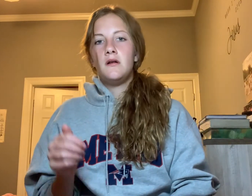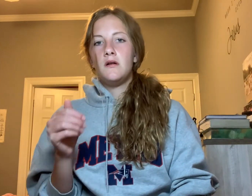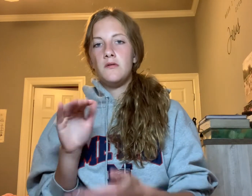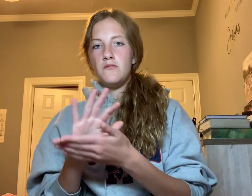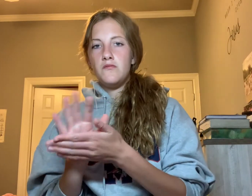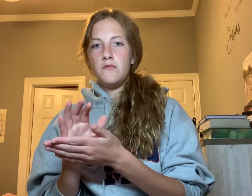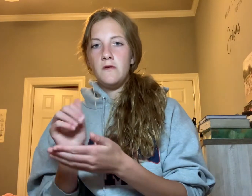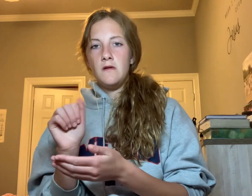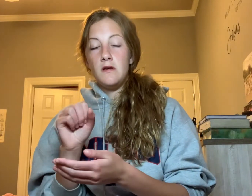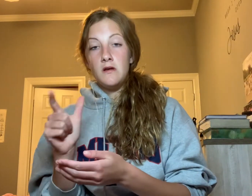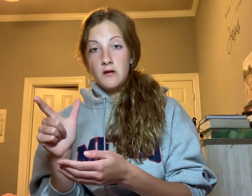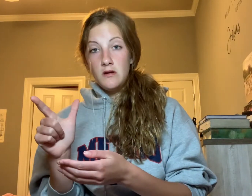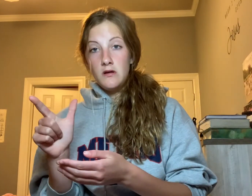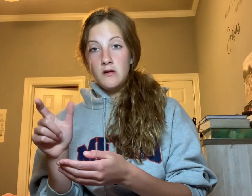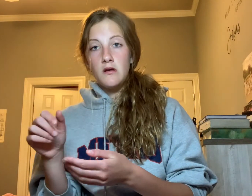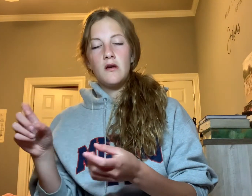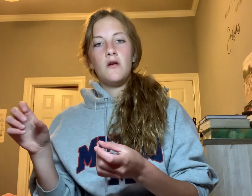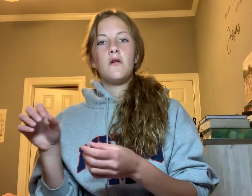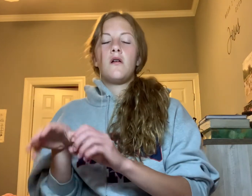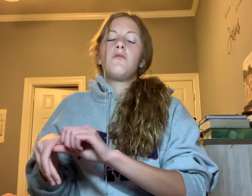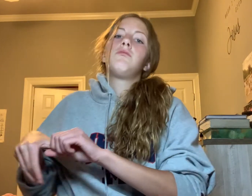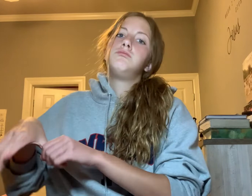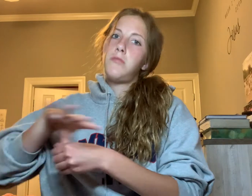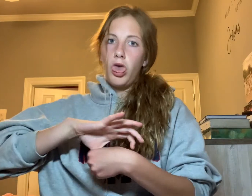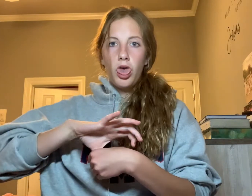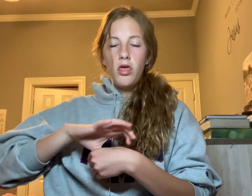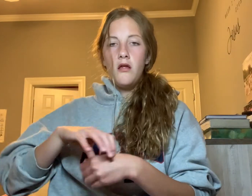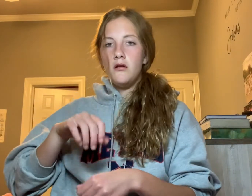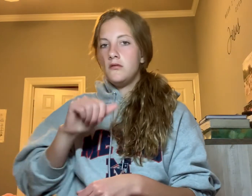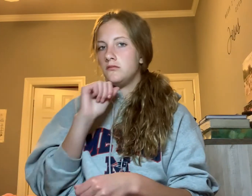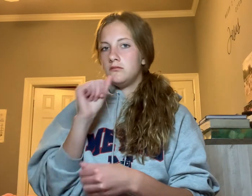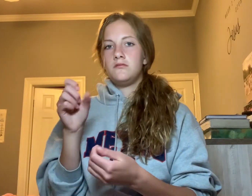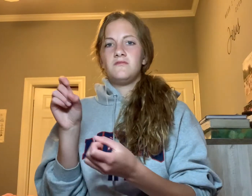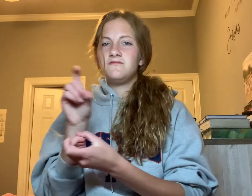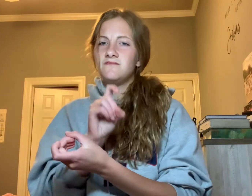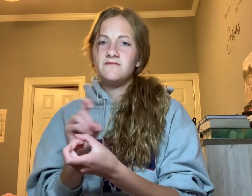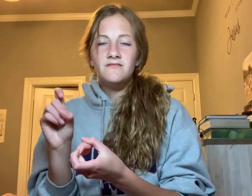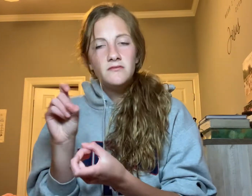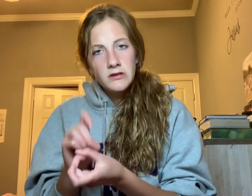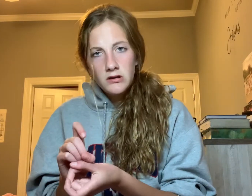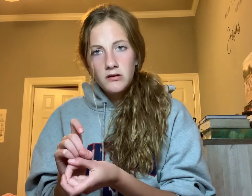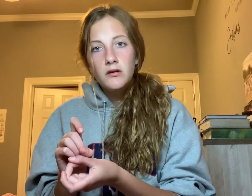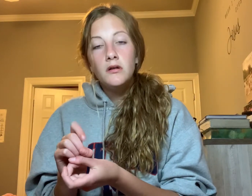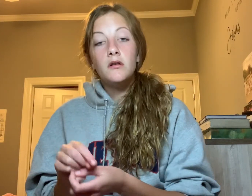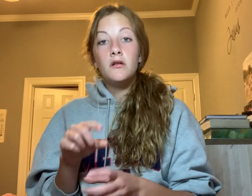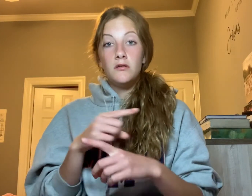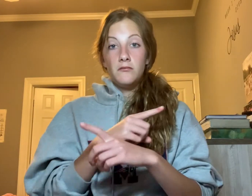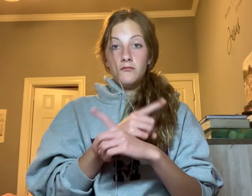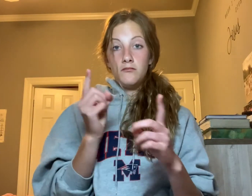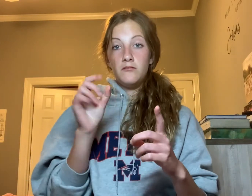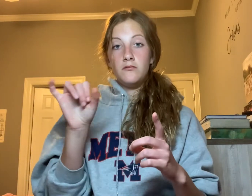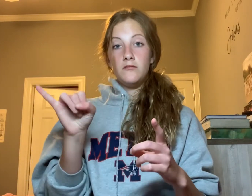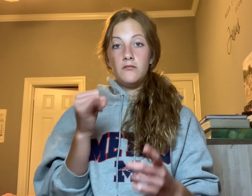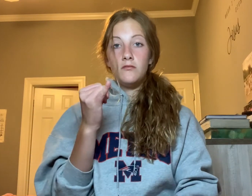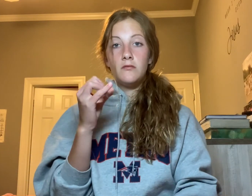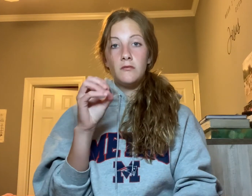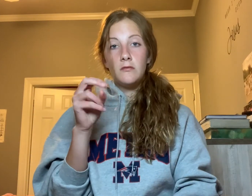And it normally leads to the movie ASL being bad and definitely not accurate. But, John